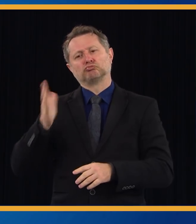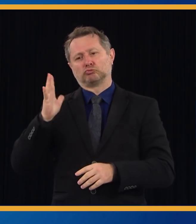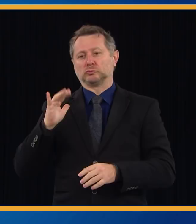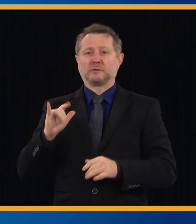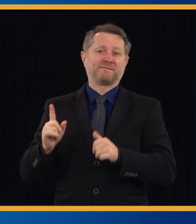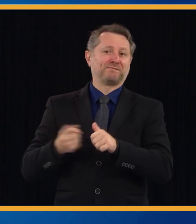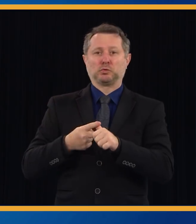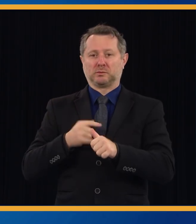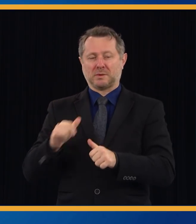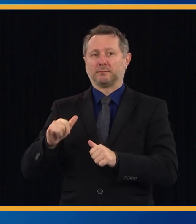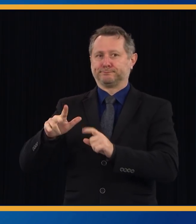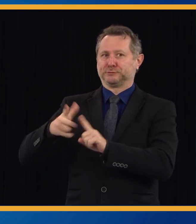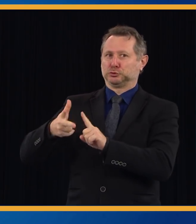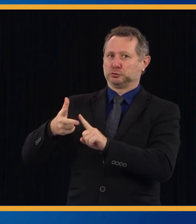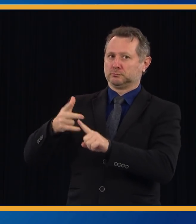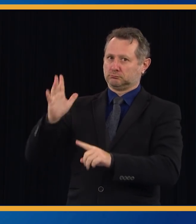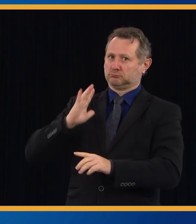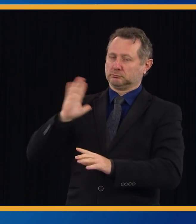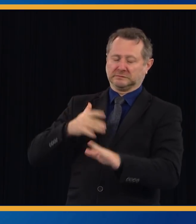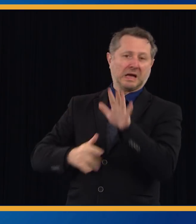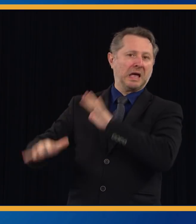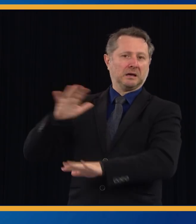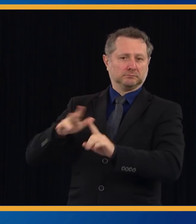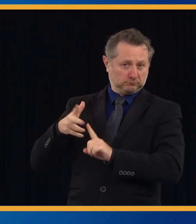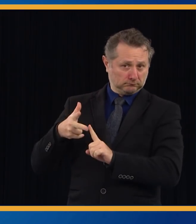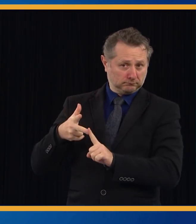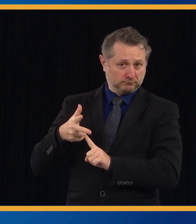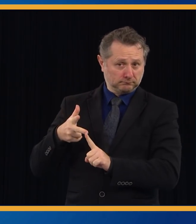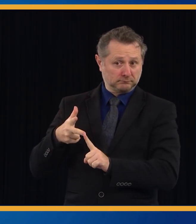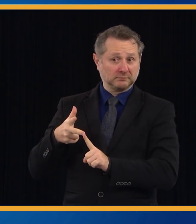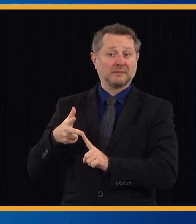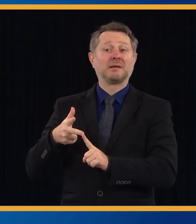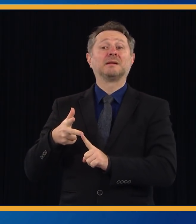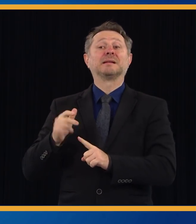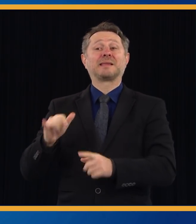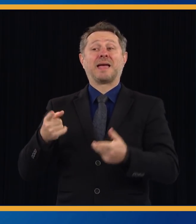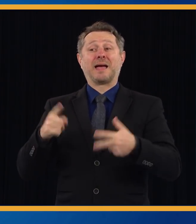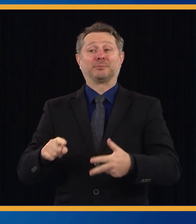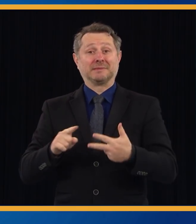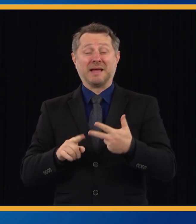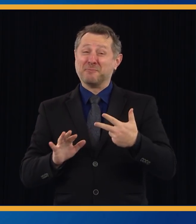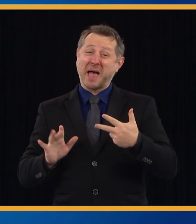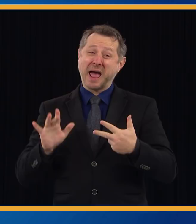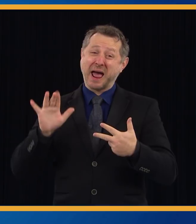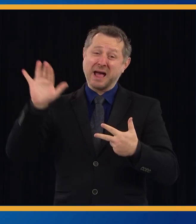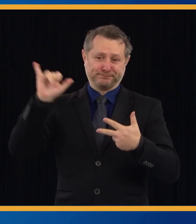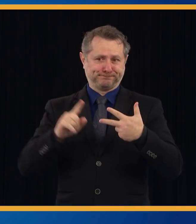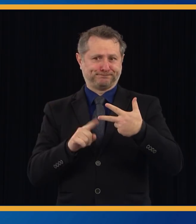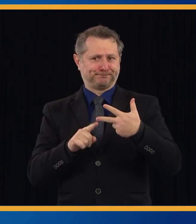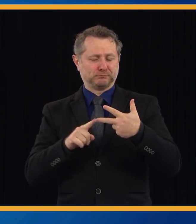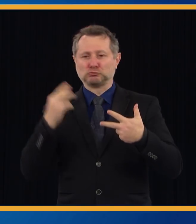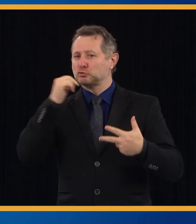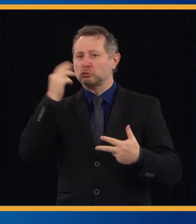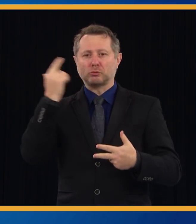We were actually there before we even knew we were there. This is now the